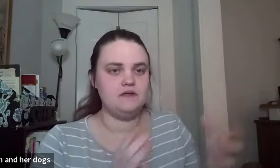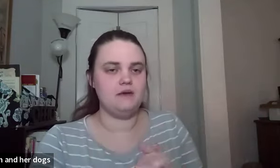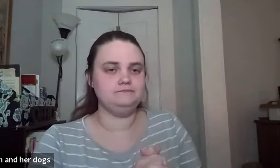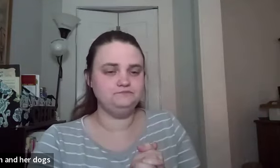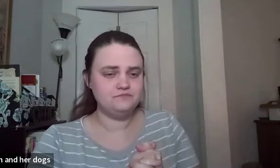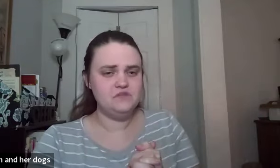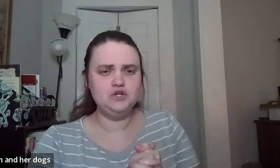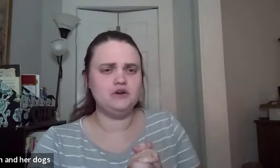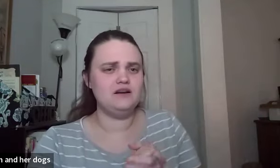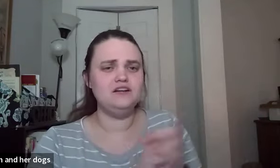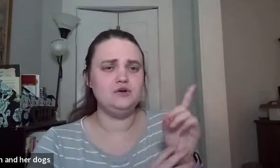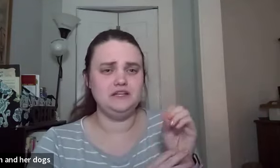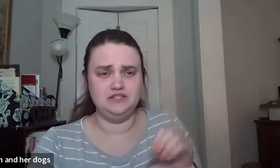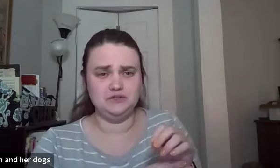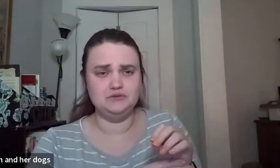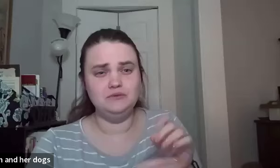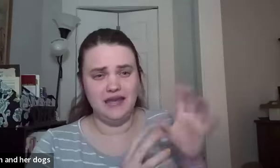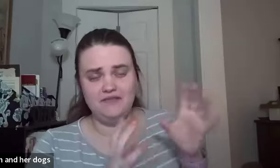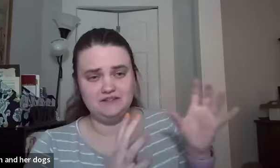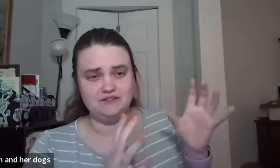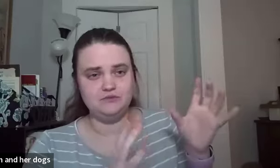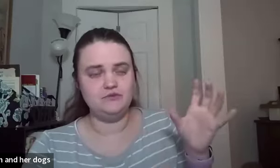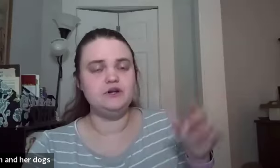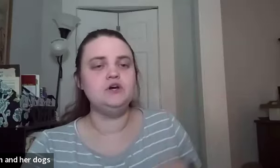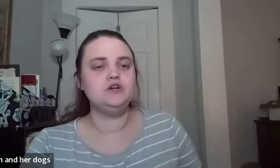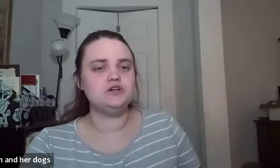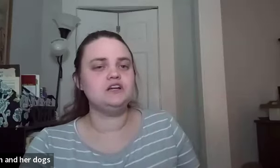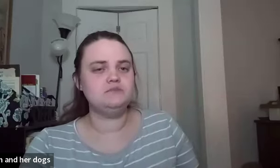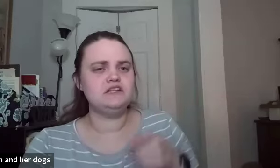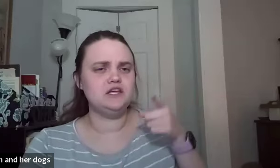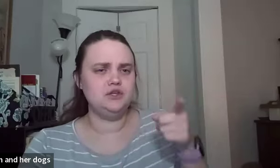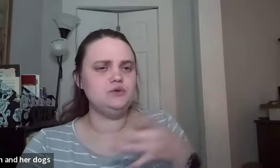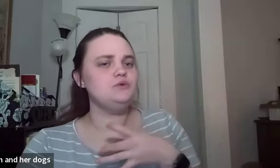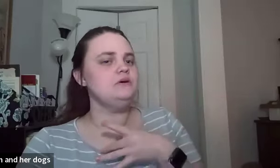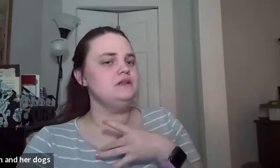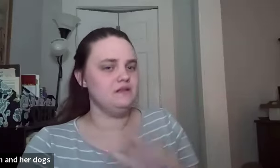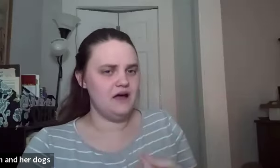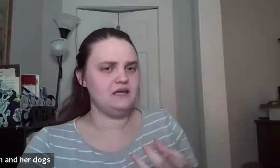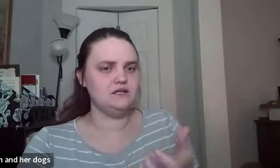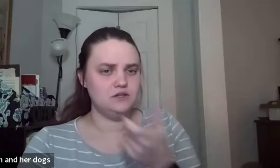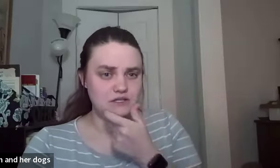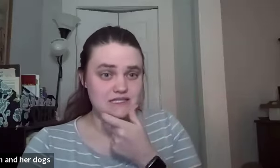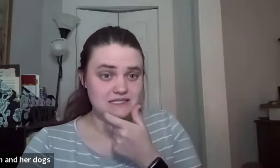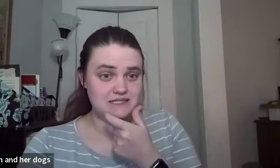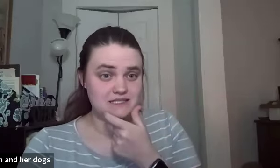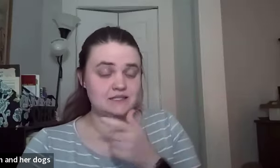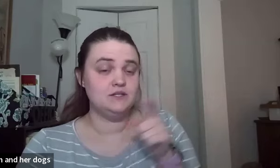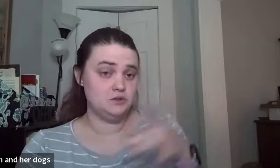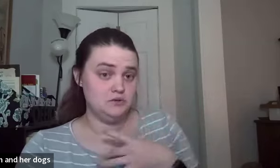that. You're not gonna go like do, like add that do before it. You're gonna be like, you like cookies? You